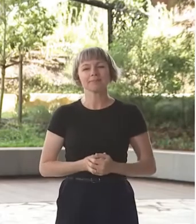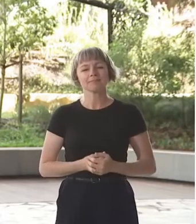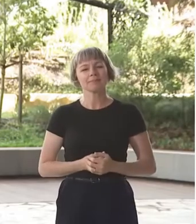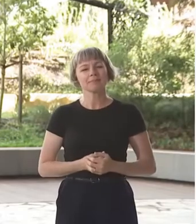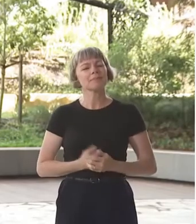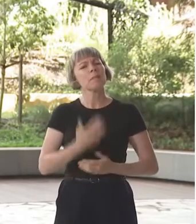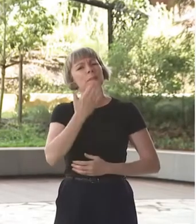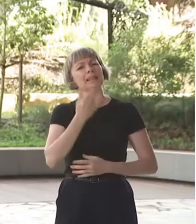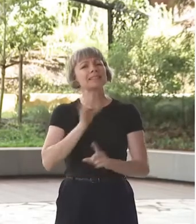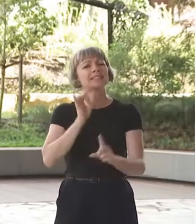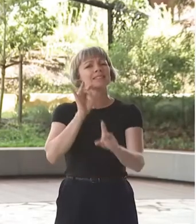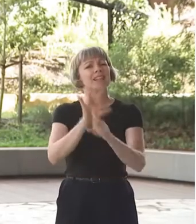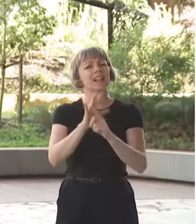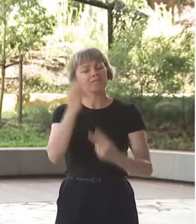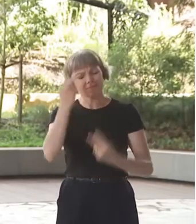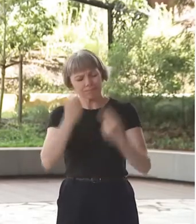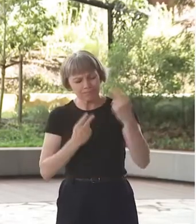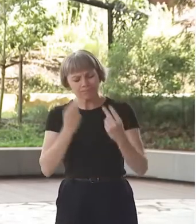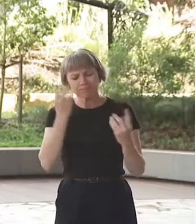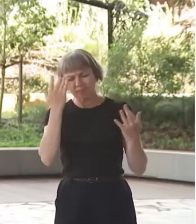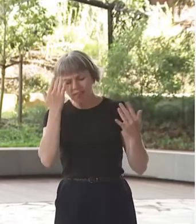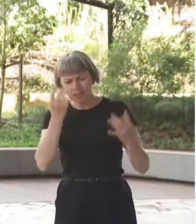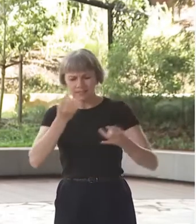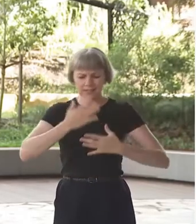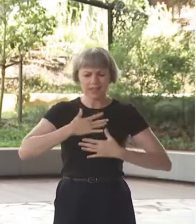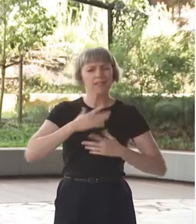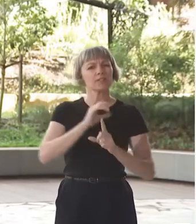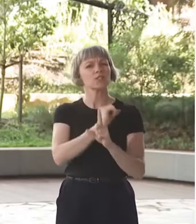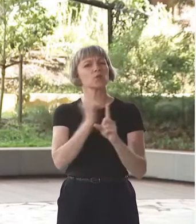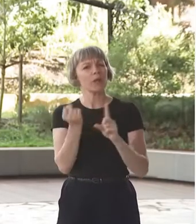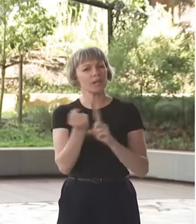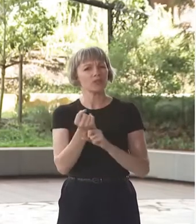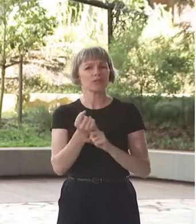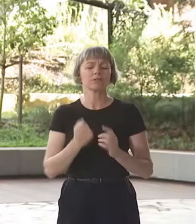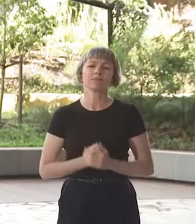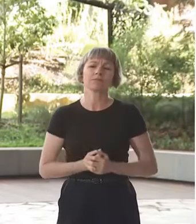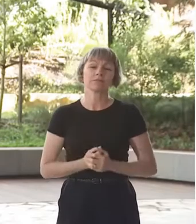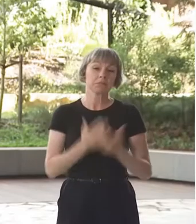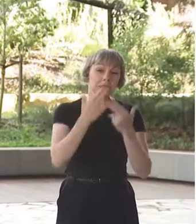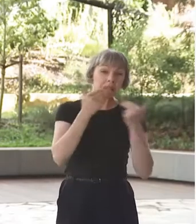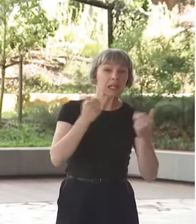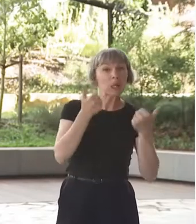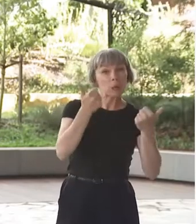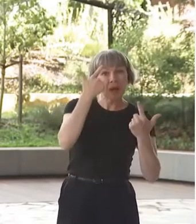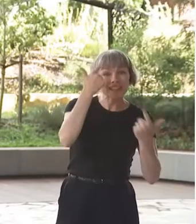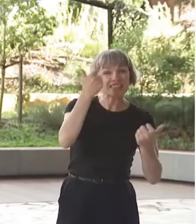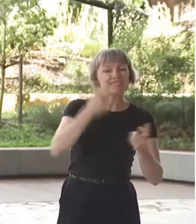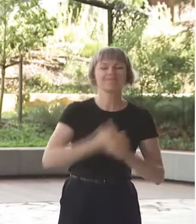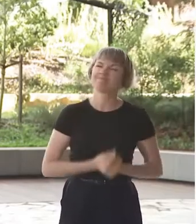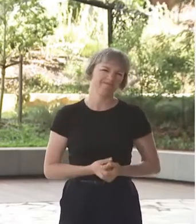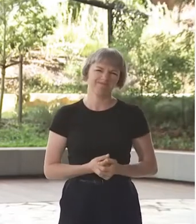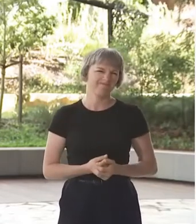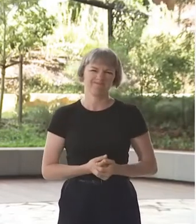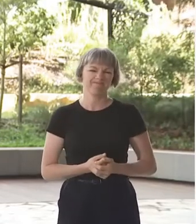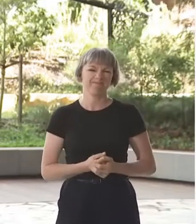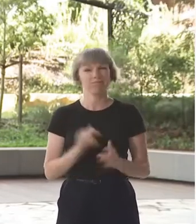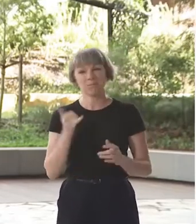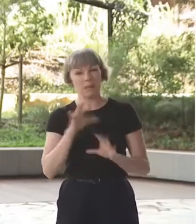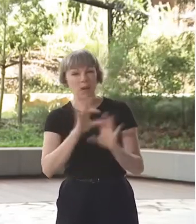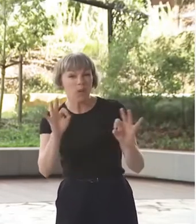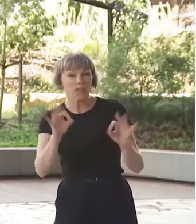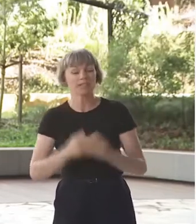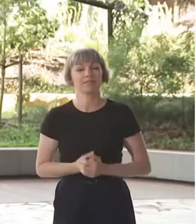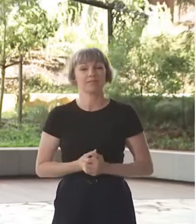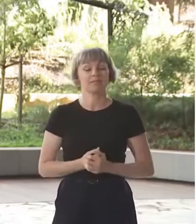about minimising singing in indoor environments. That would be in both households when you're having a party